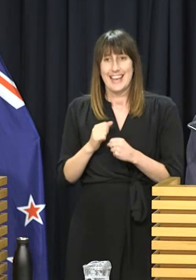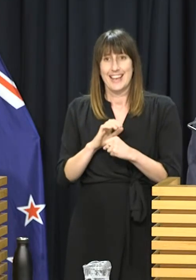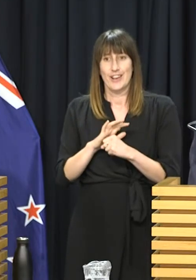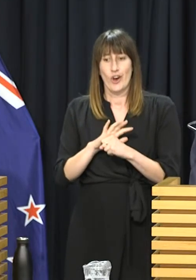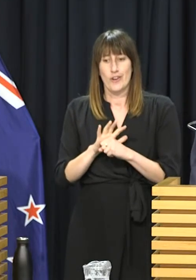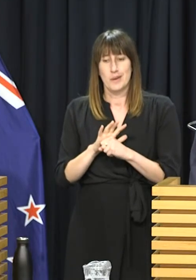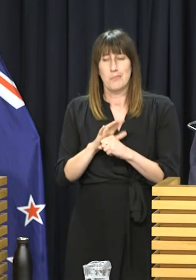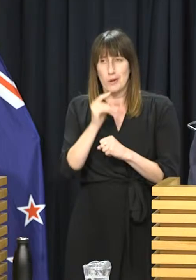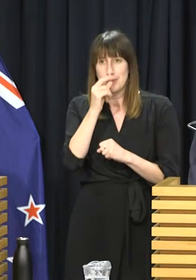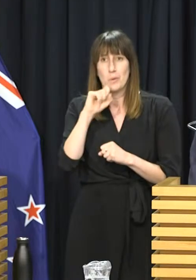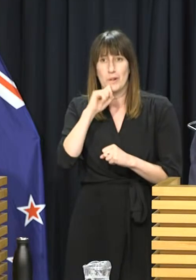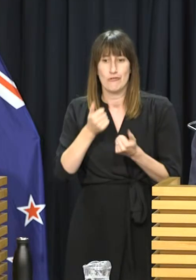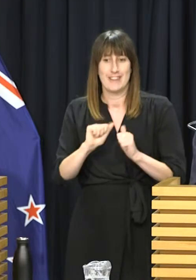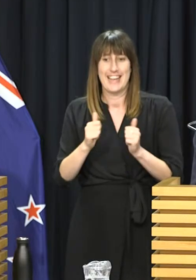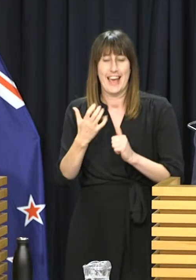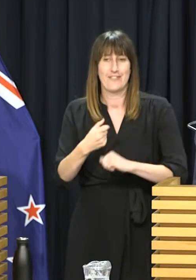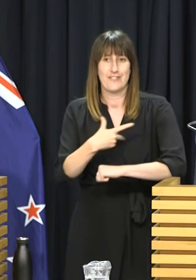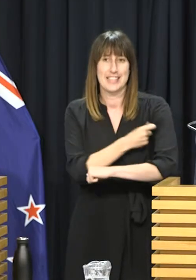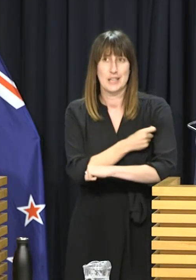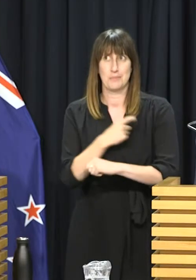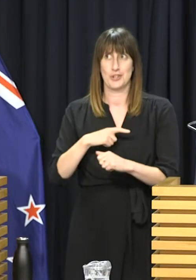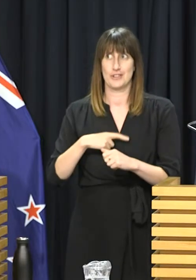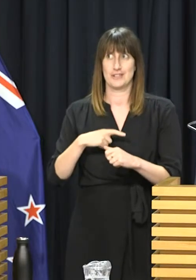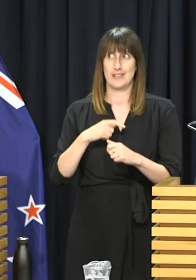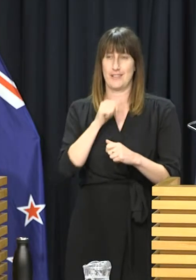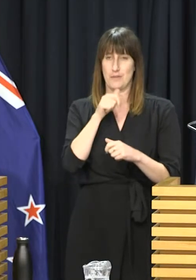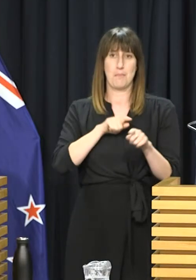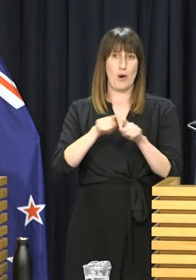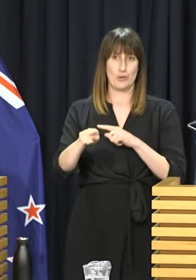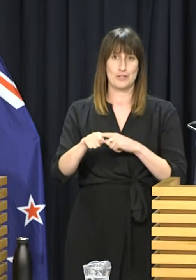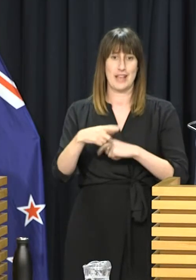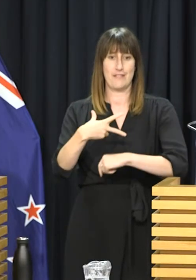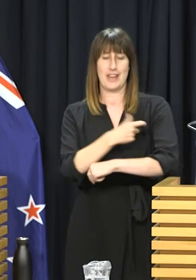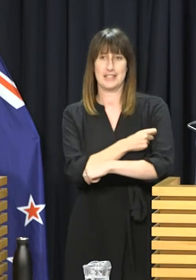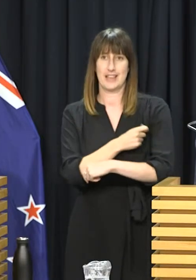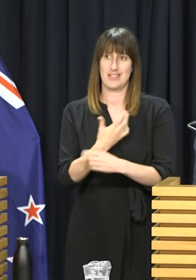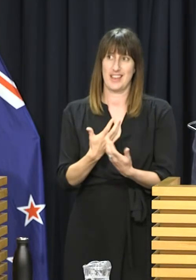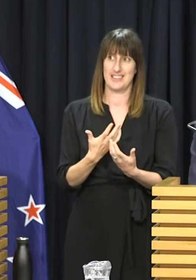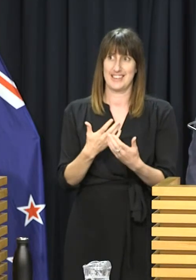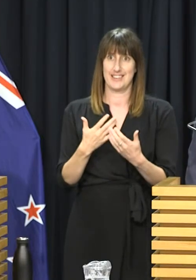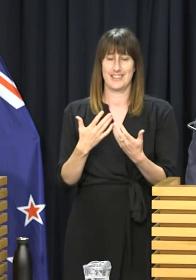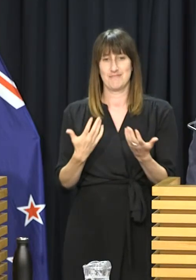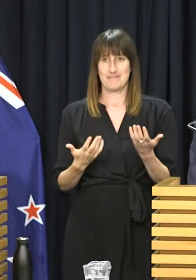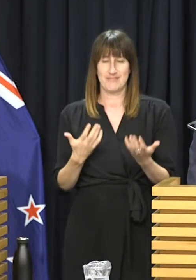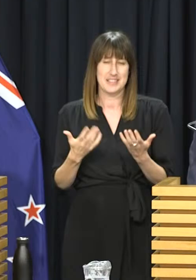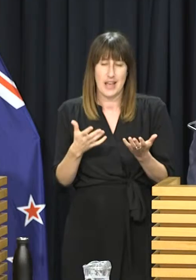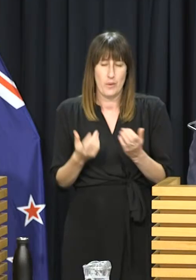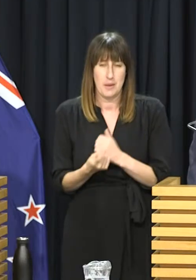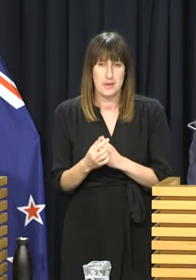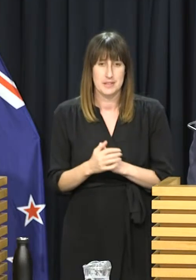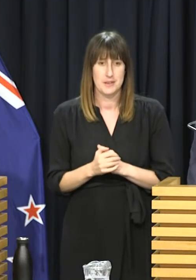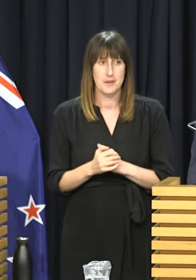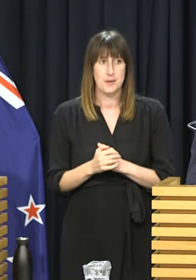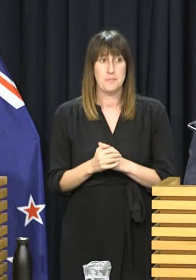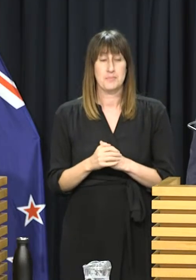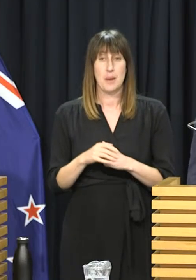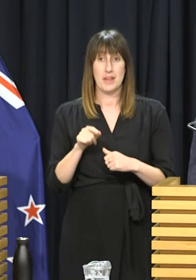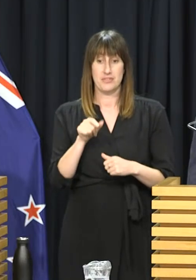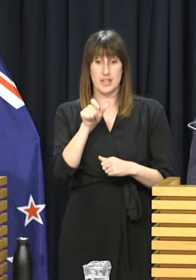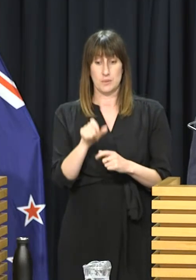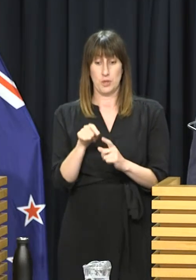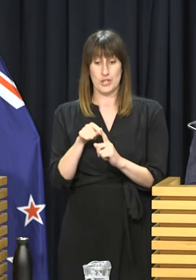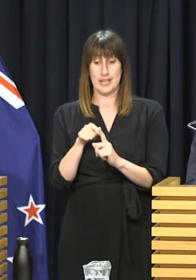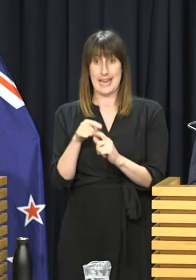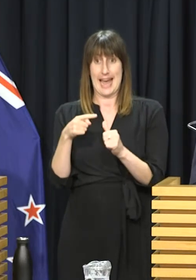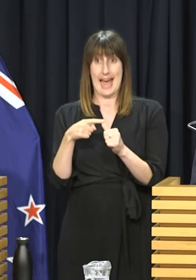will be vaccinated. I should also just reinforce that this person had only had their second vaccine a few